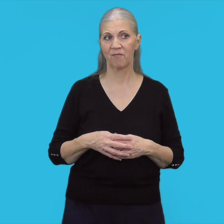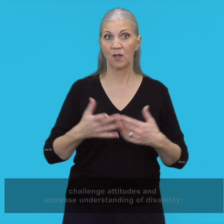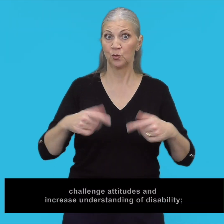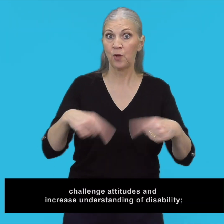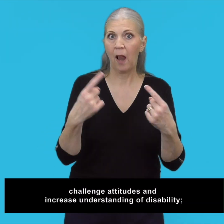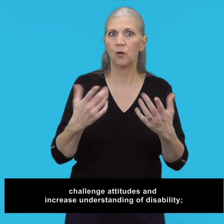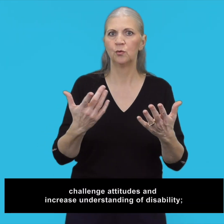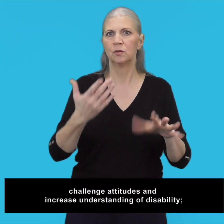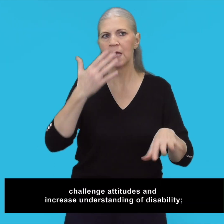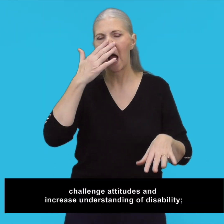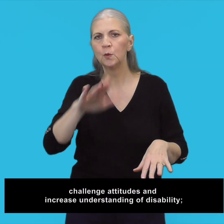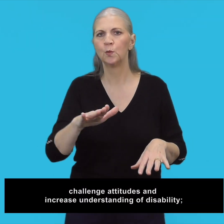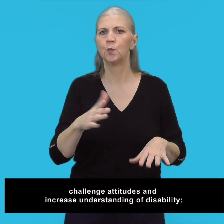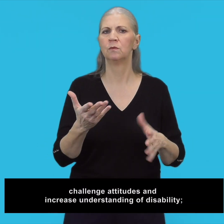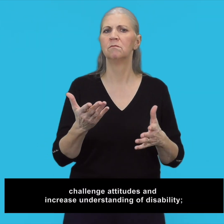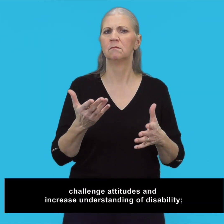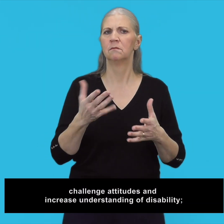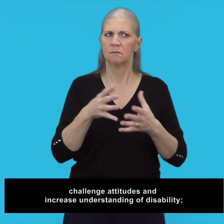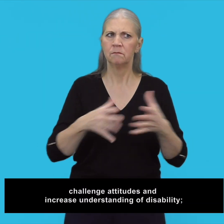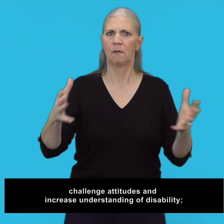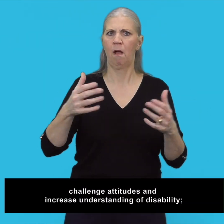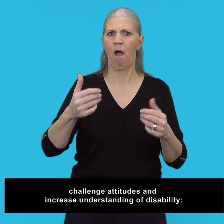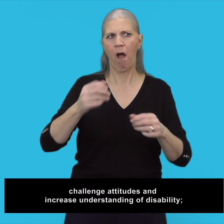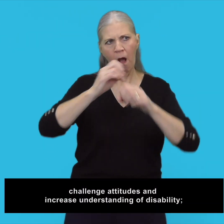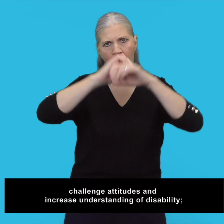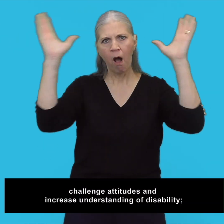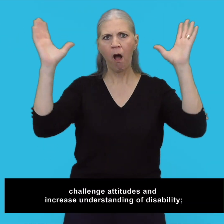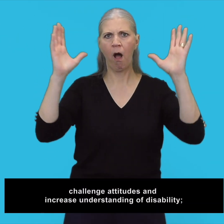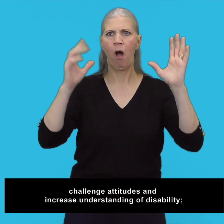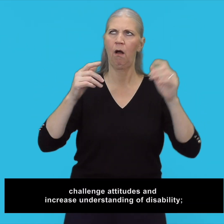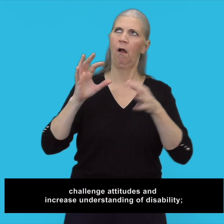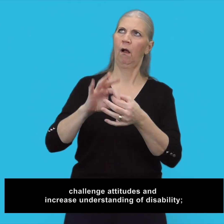challenge attitudes and increase understanding of disability.